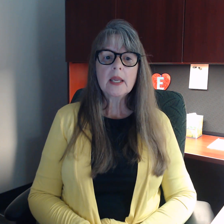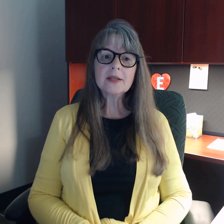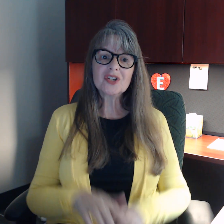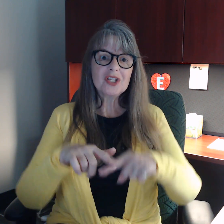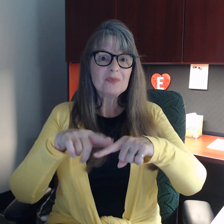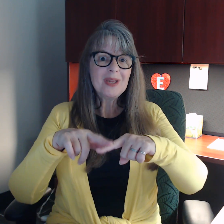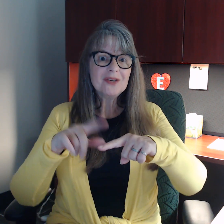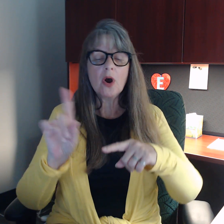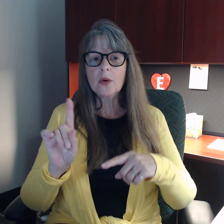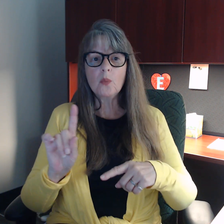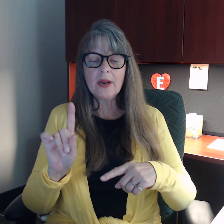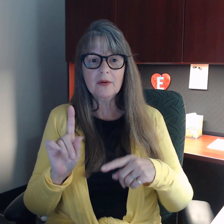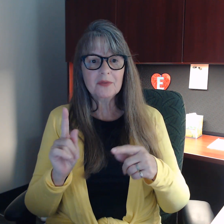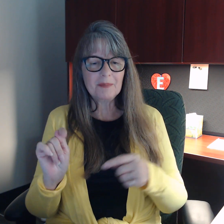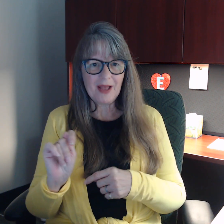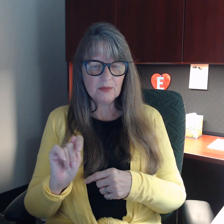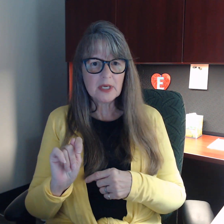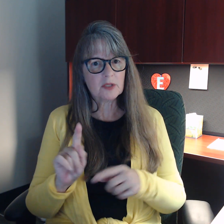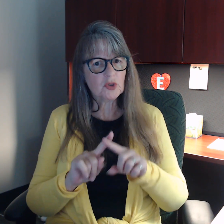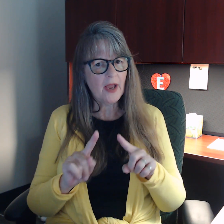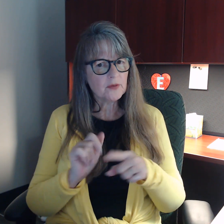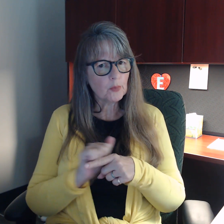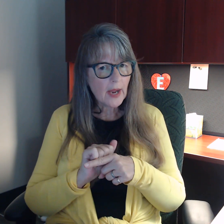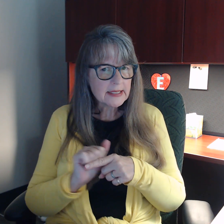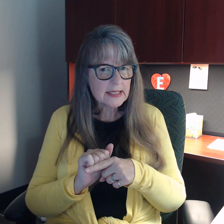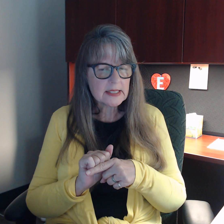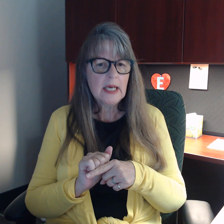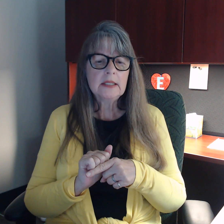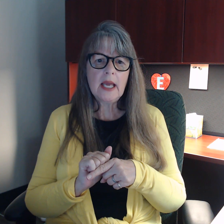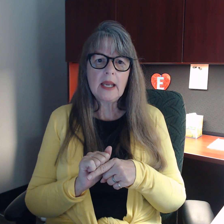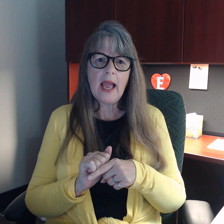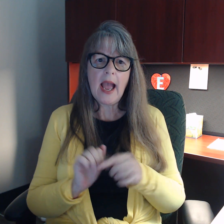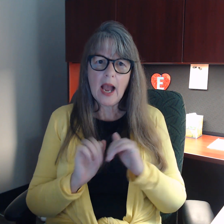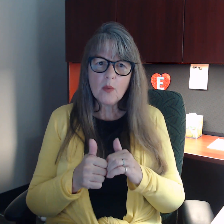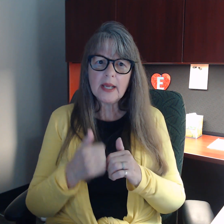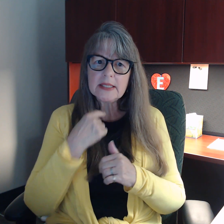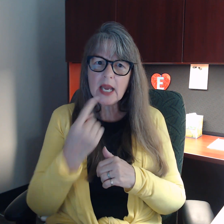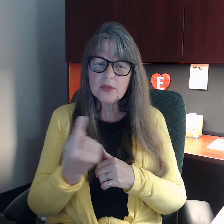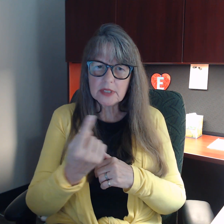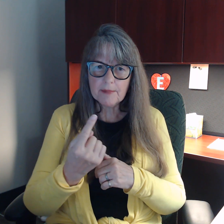it's going to depend on where the bathroom is, but you have to practice, like, how would I tell